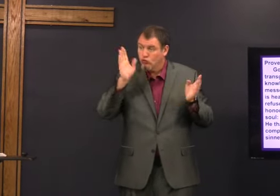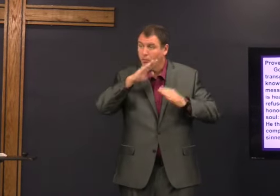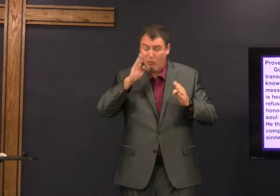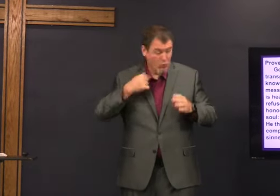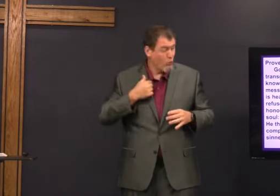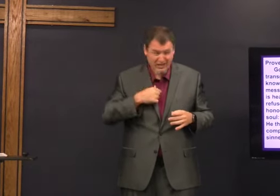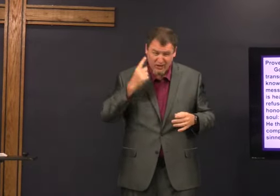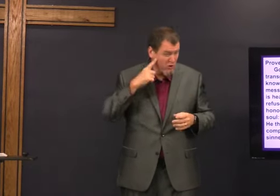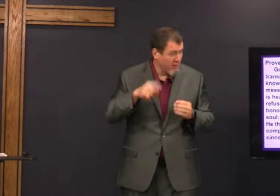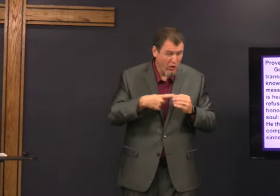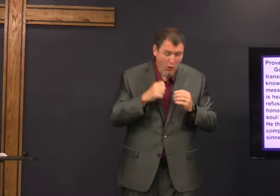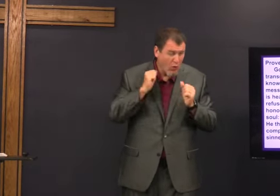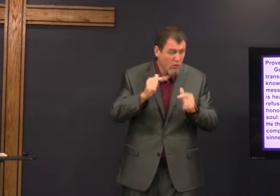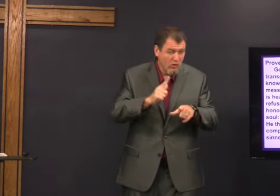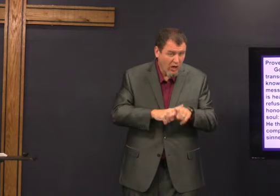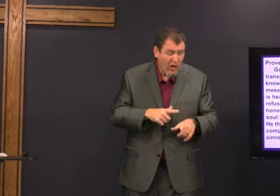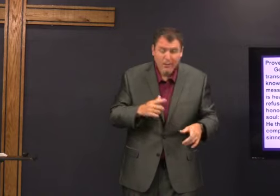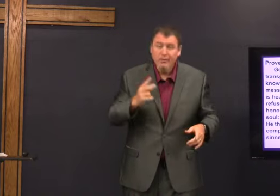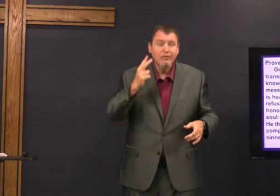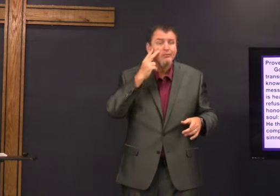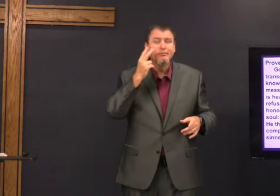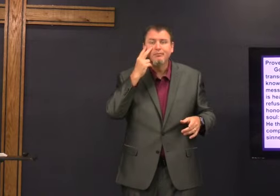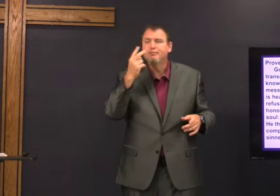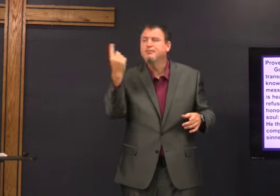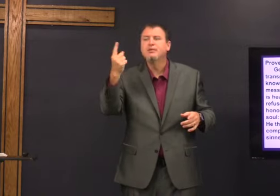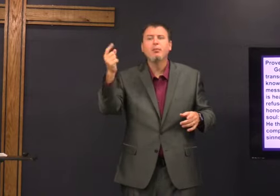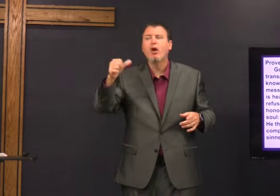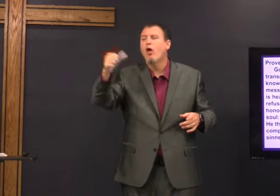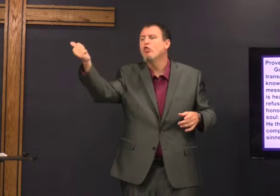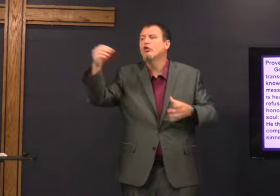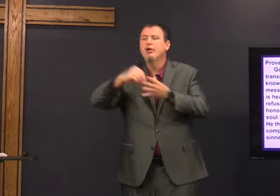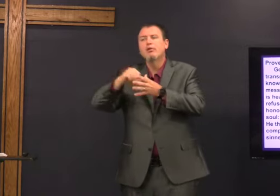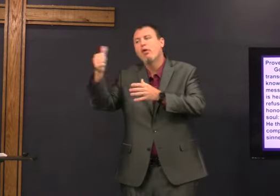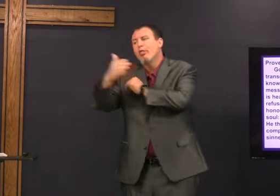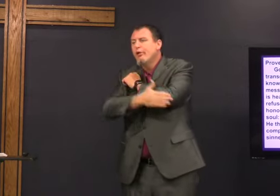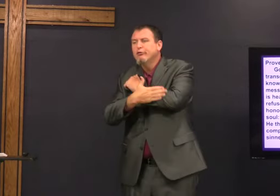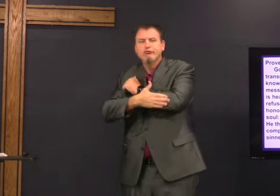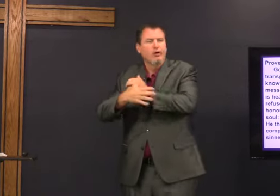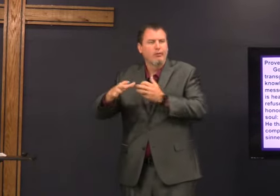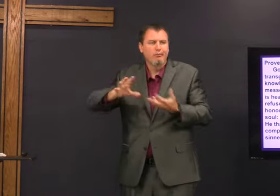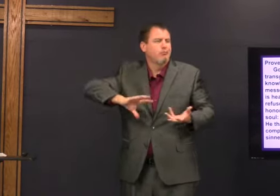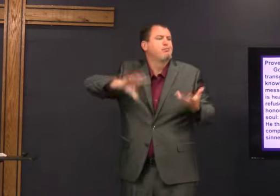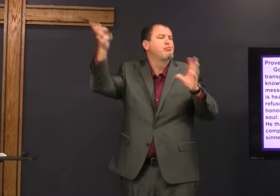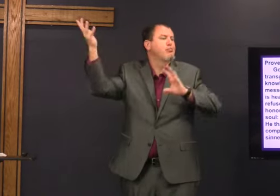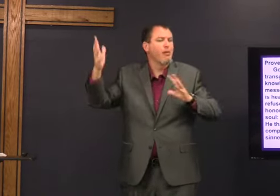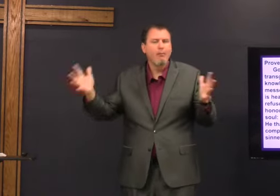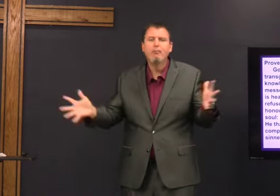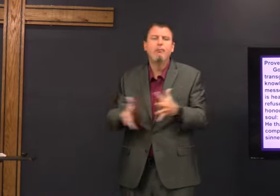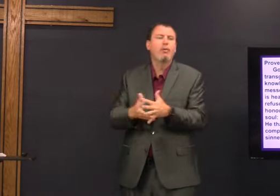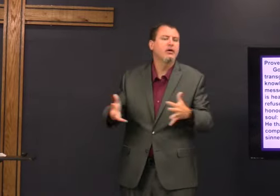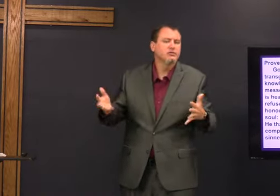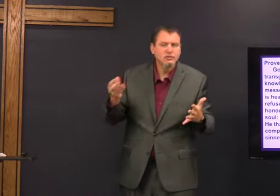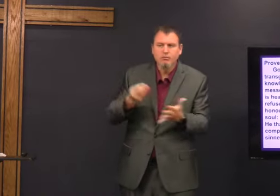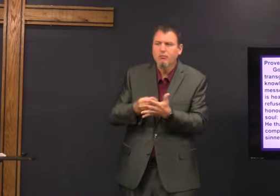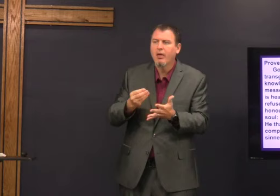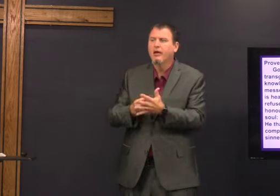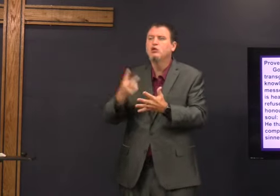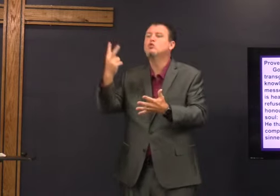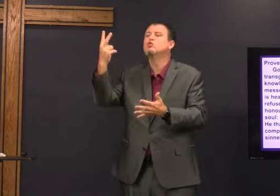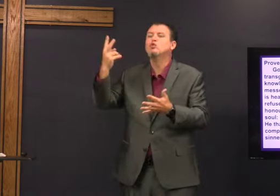faithful to my country, it's going to lead to trouble. And we see that in other countries where